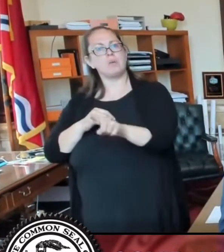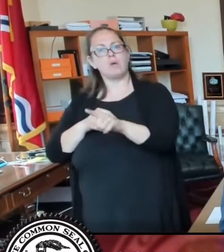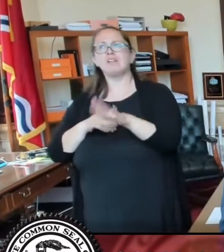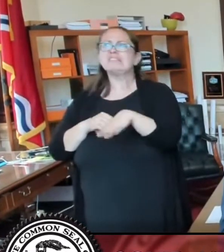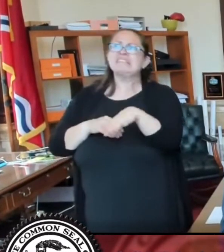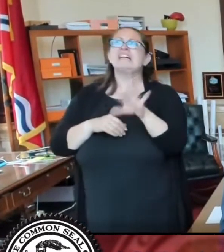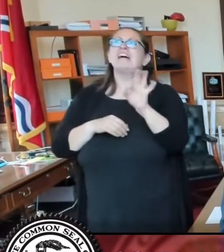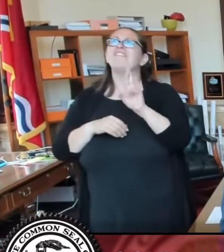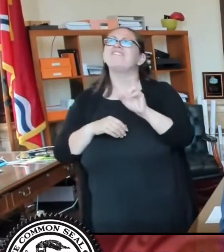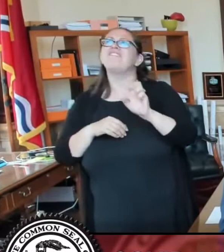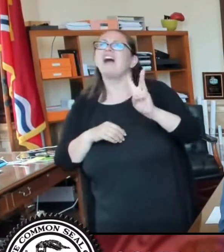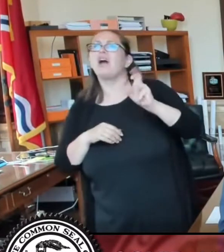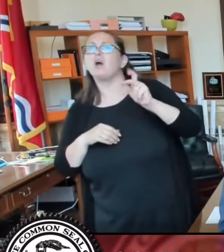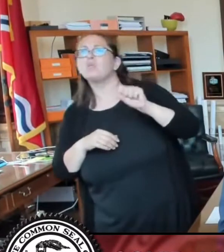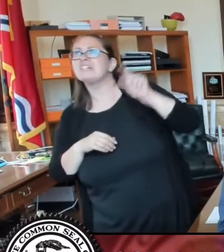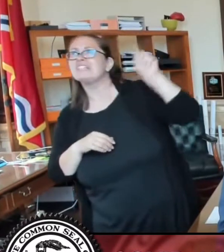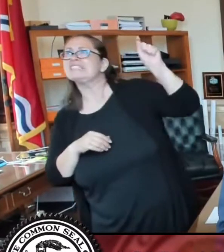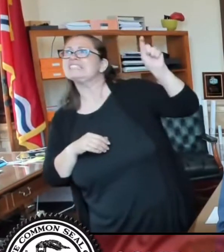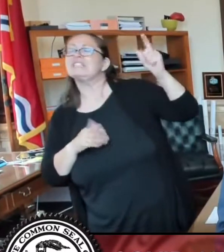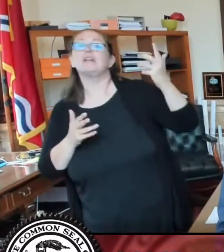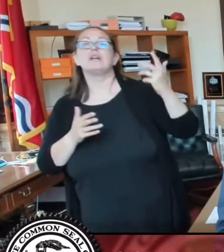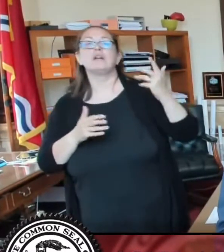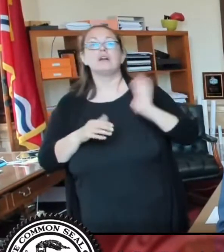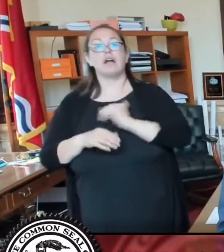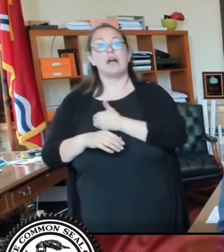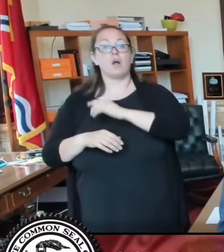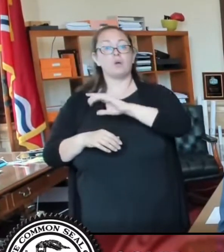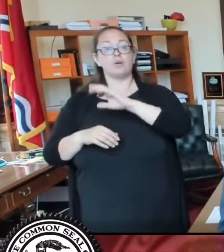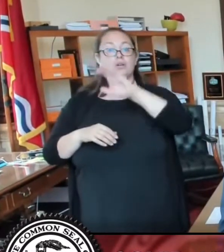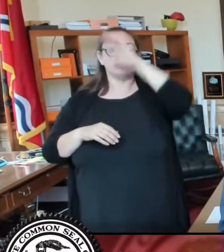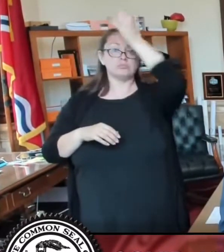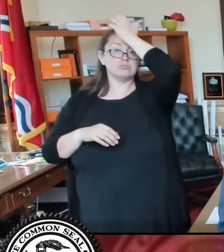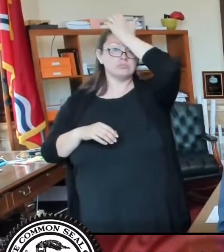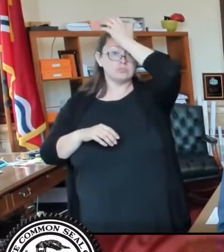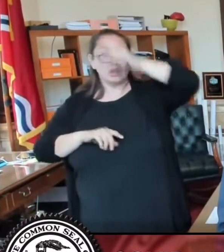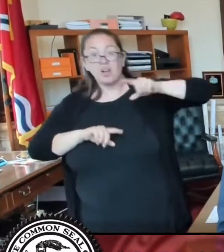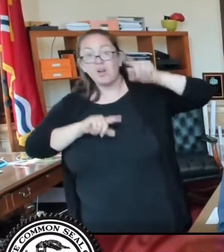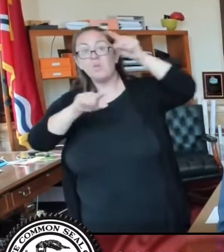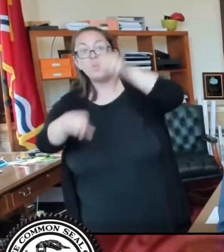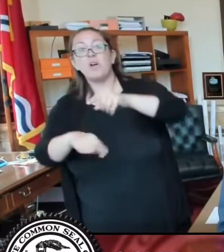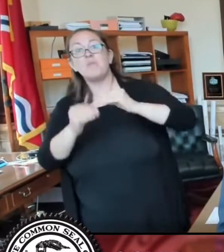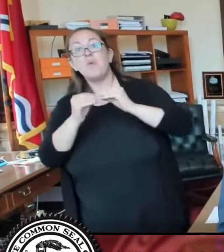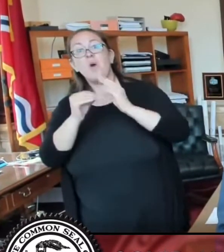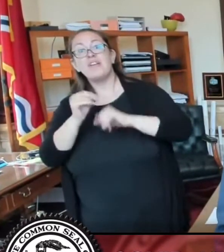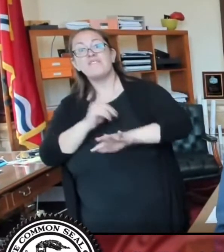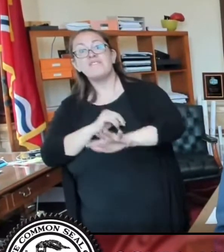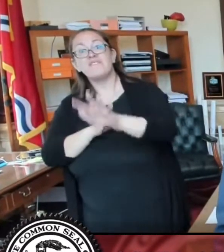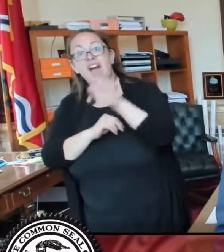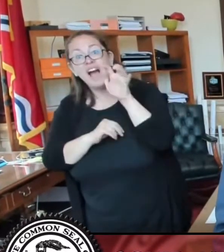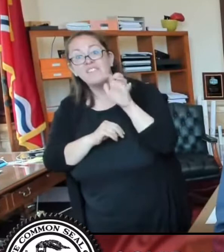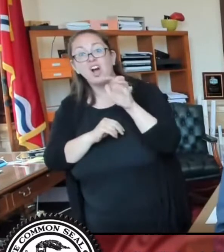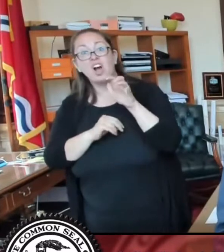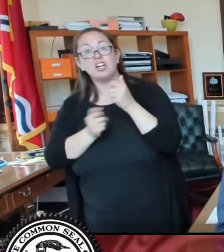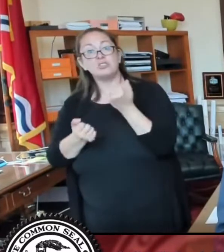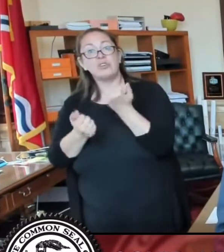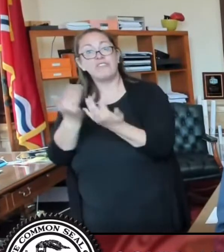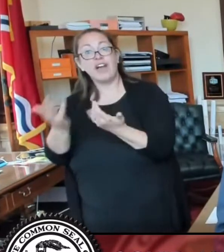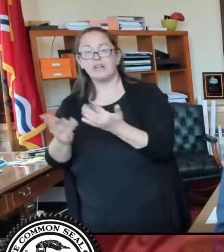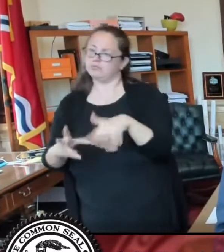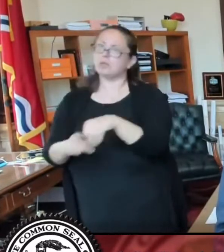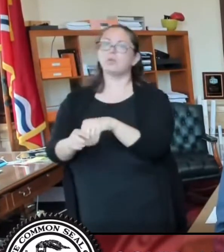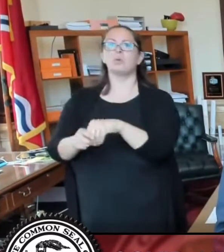fire department responded to over 500 fires, including dumpster fires, which kept them busy.